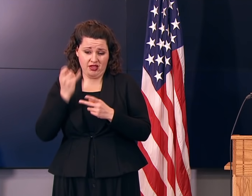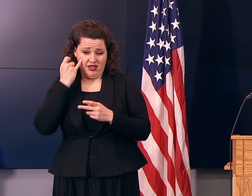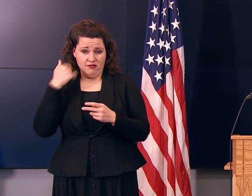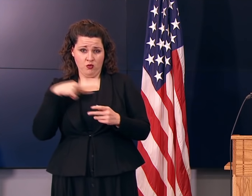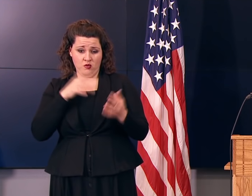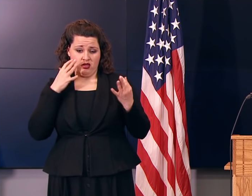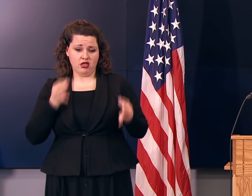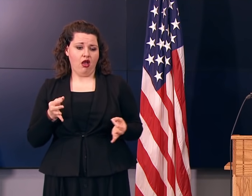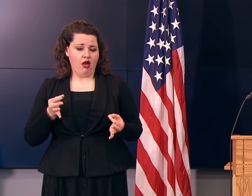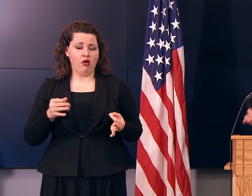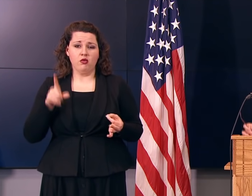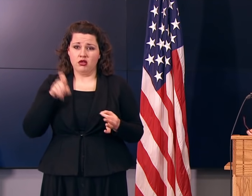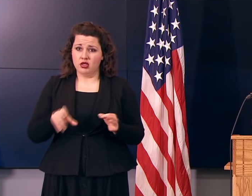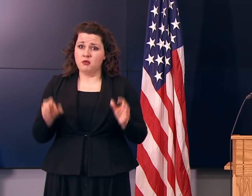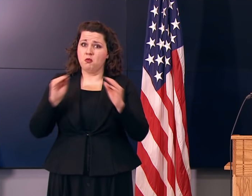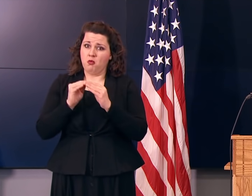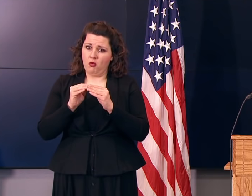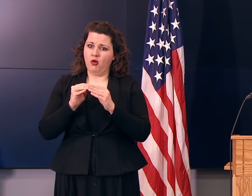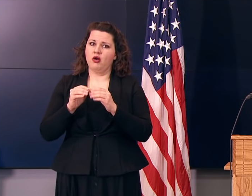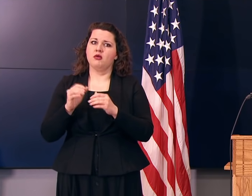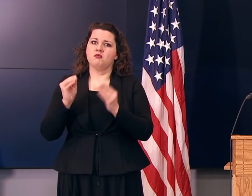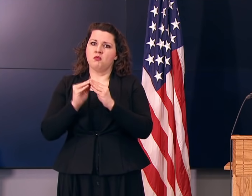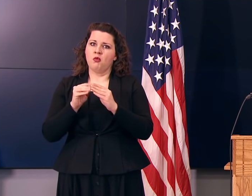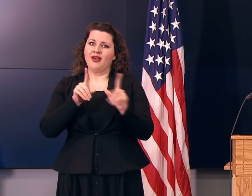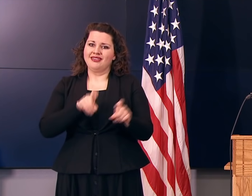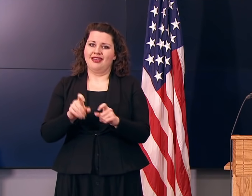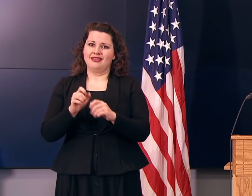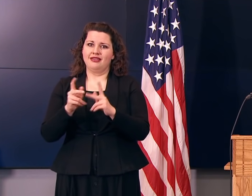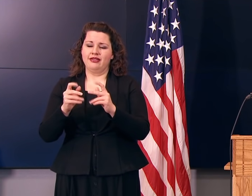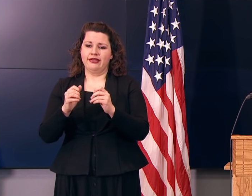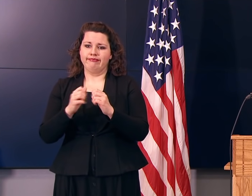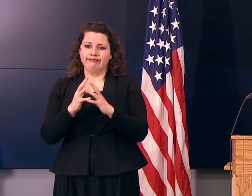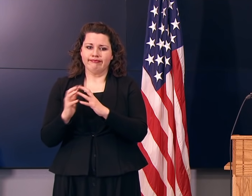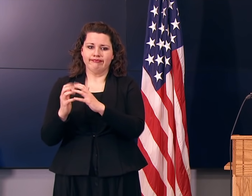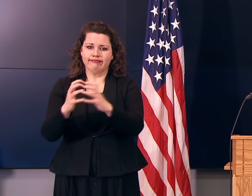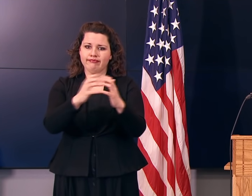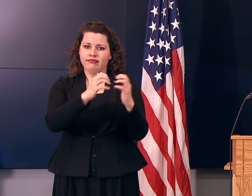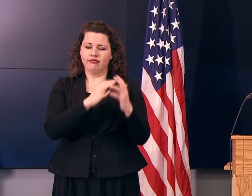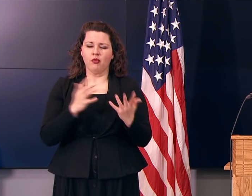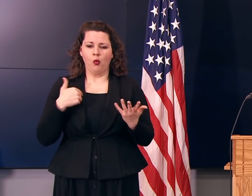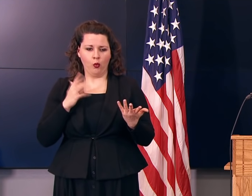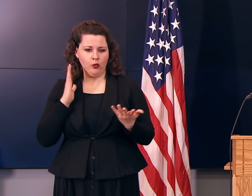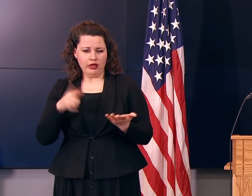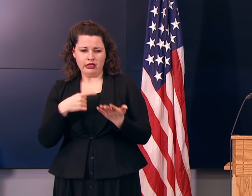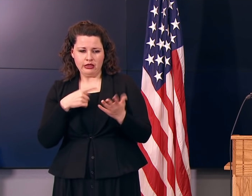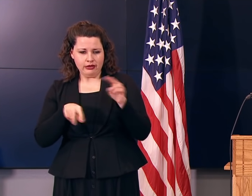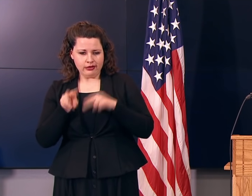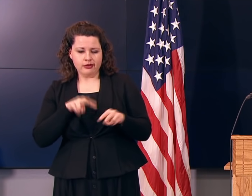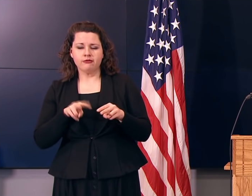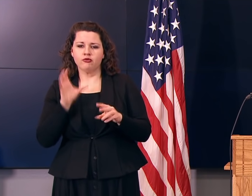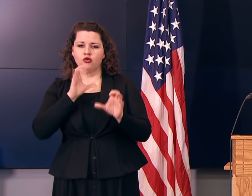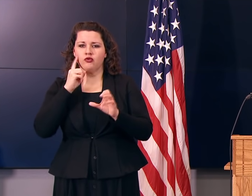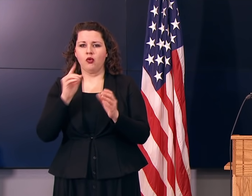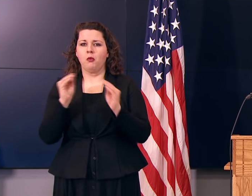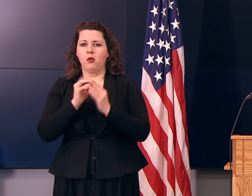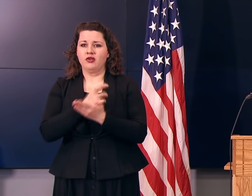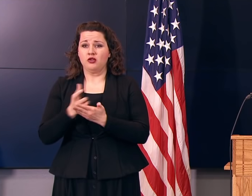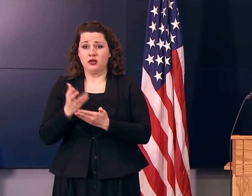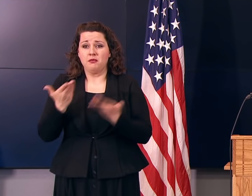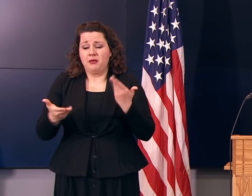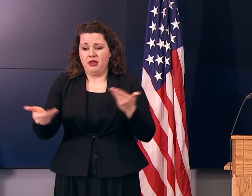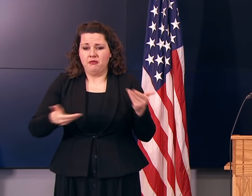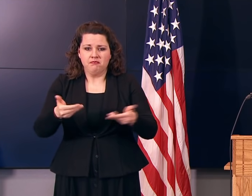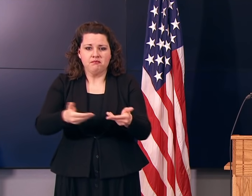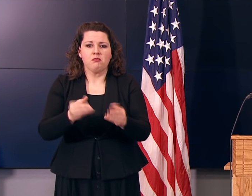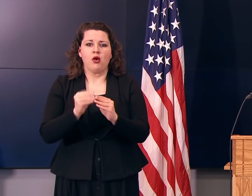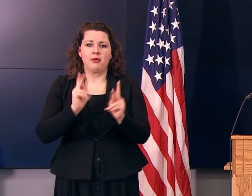decide that we need more as we start to stand up more sites, then we'll take a look at what that looks like and we'll look for additional resources. Potentially even